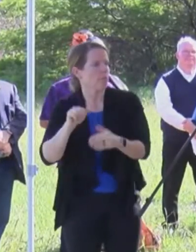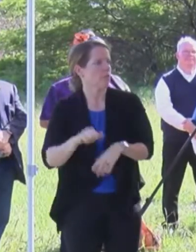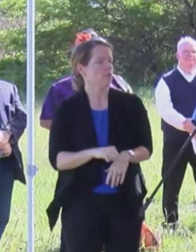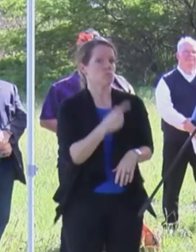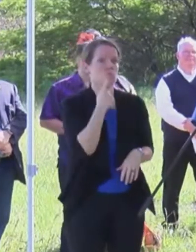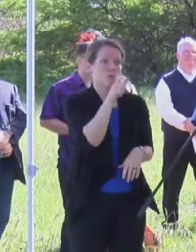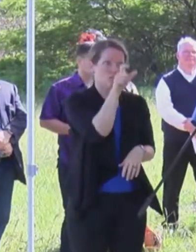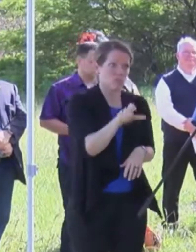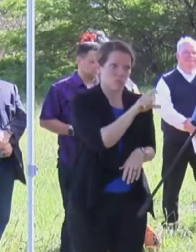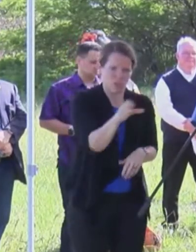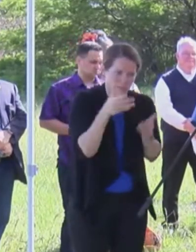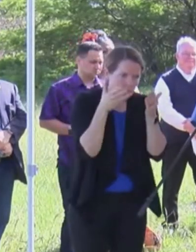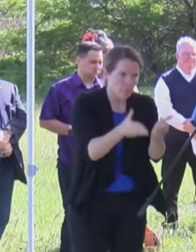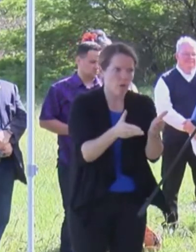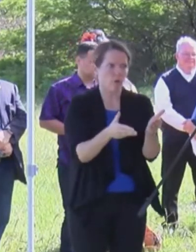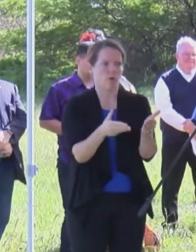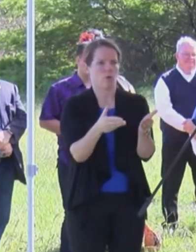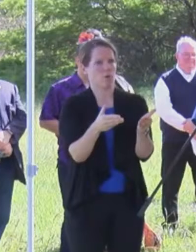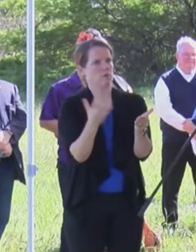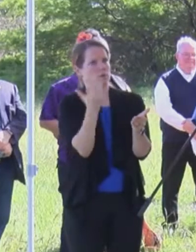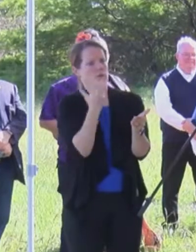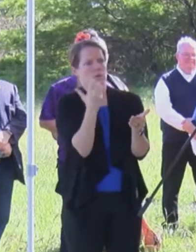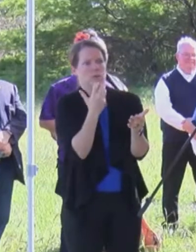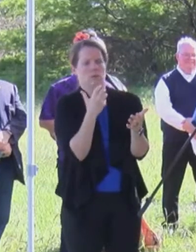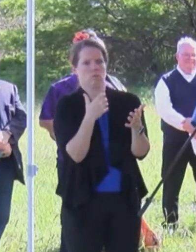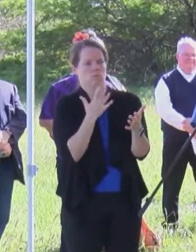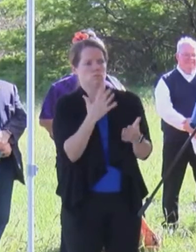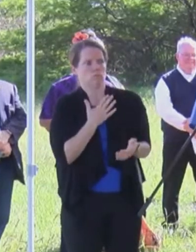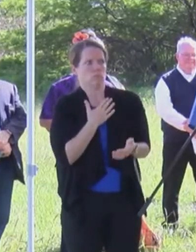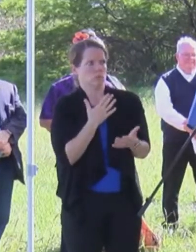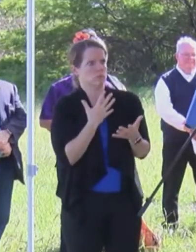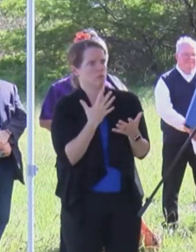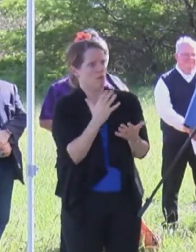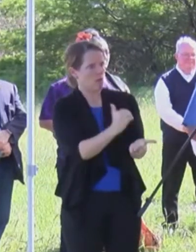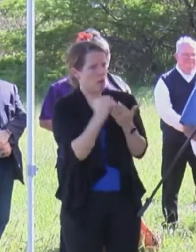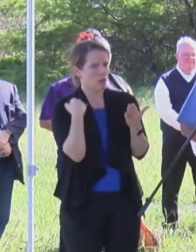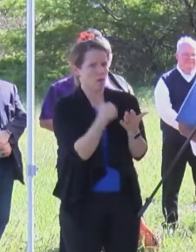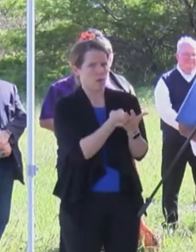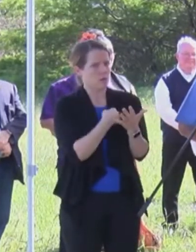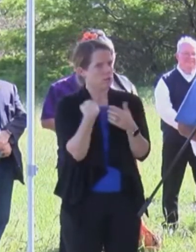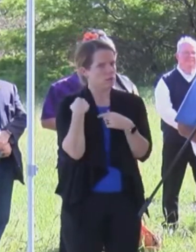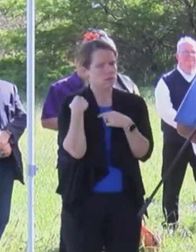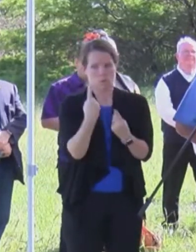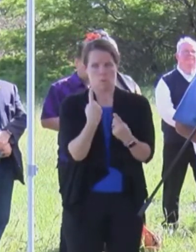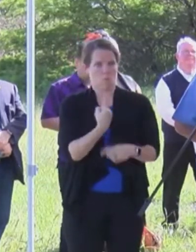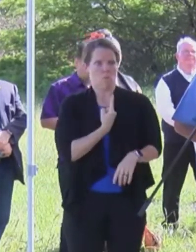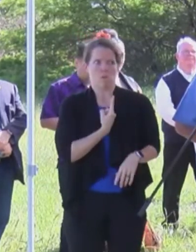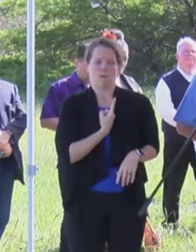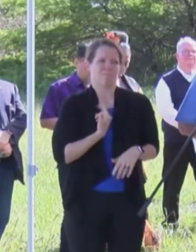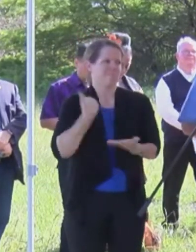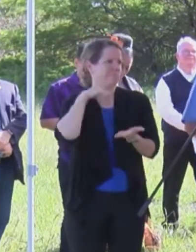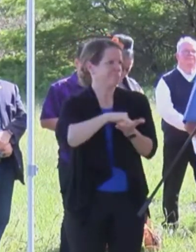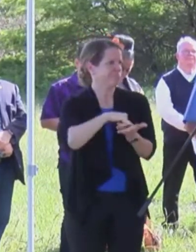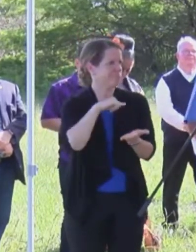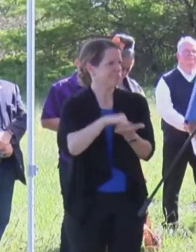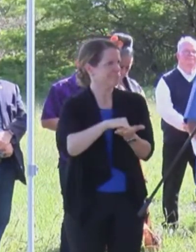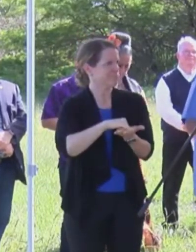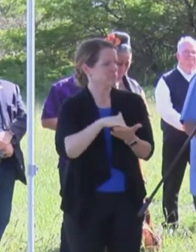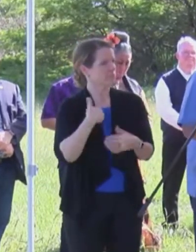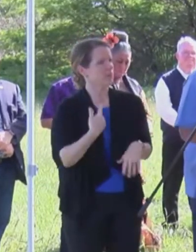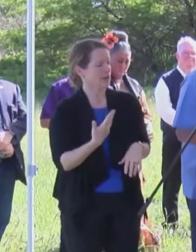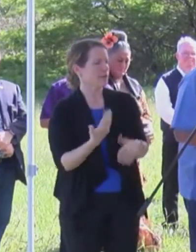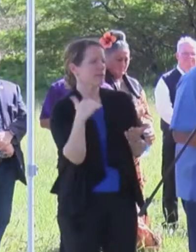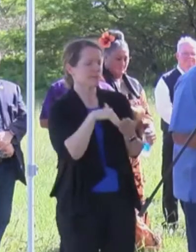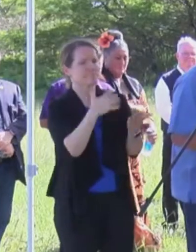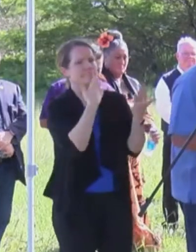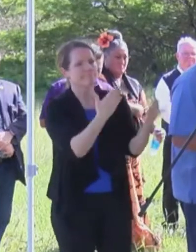bull, and we just really appreciate, his presence in the work we're doing. So on behalf of our organization, really want to thank you folks for the work